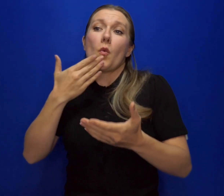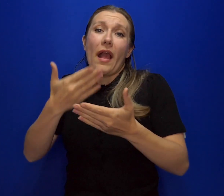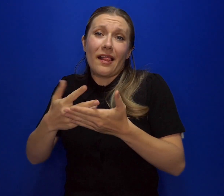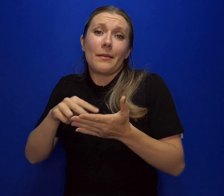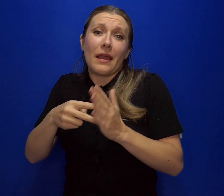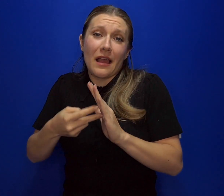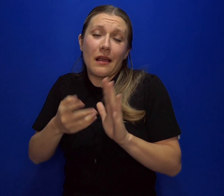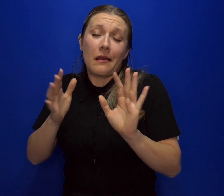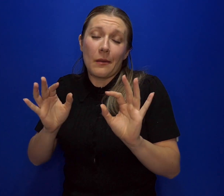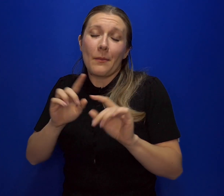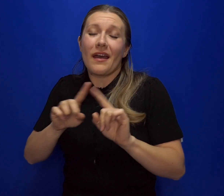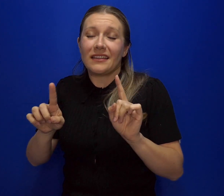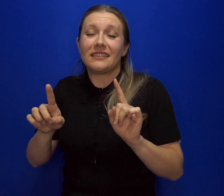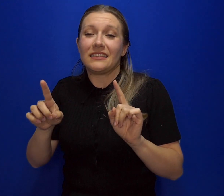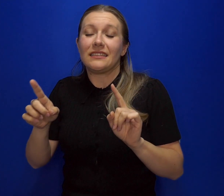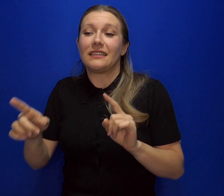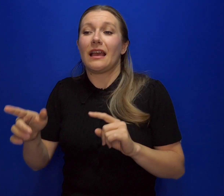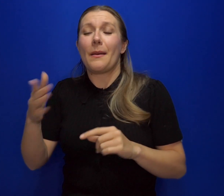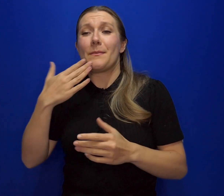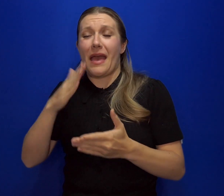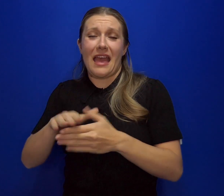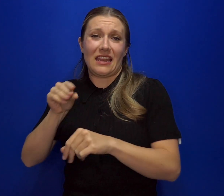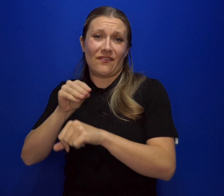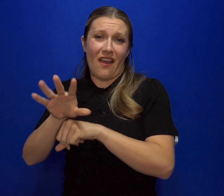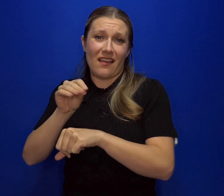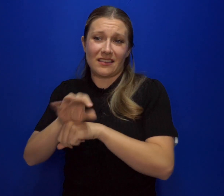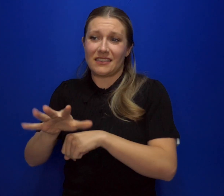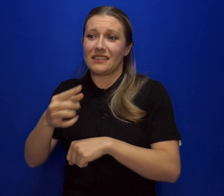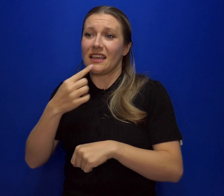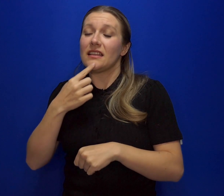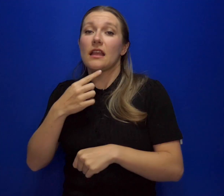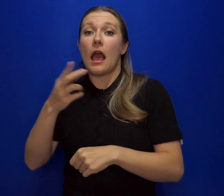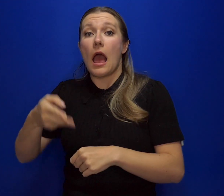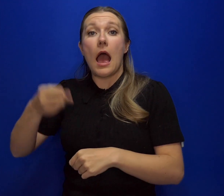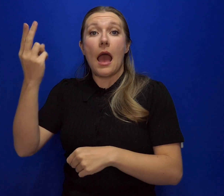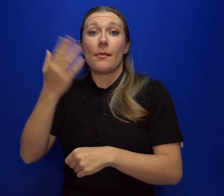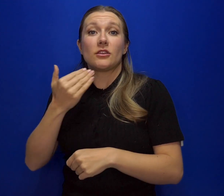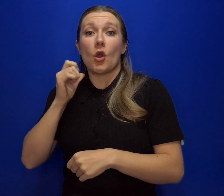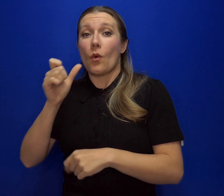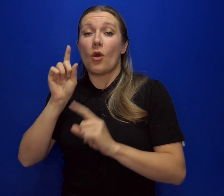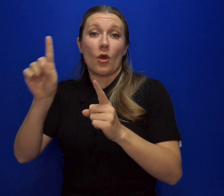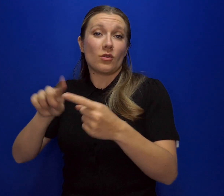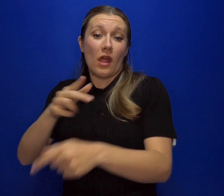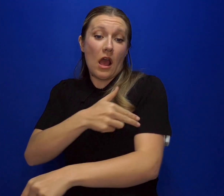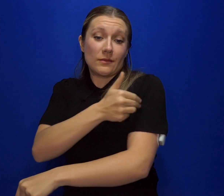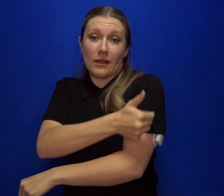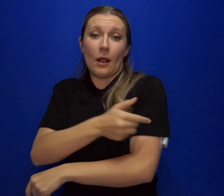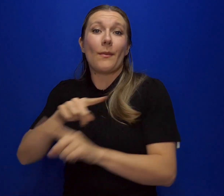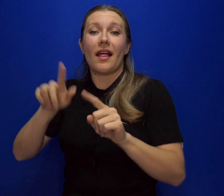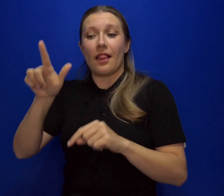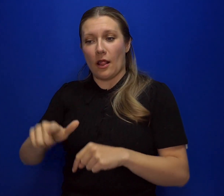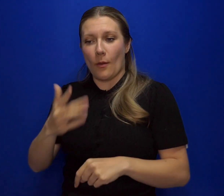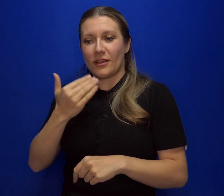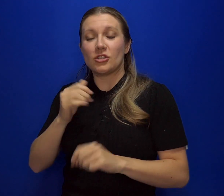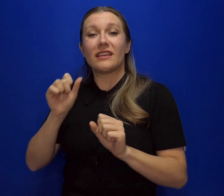was that a high blood sugar will not send you to the hospital, but a low blood sugar can. So it's best to leave yourself high. So